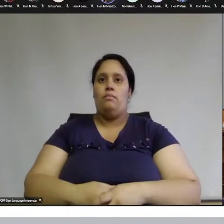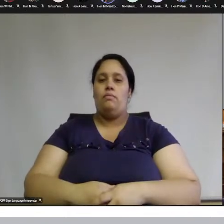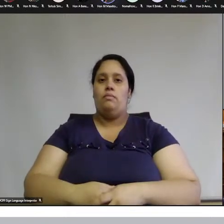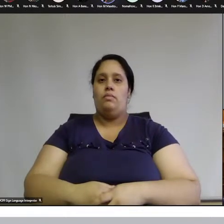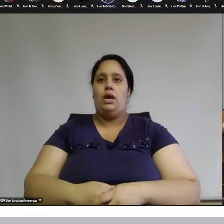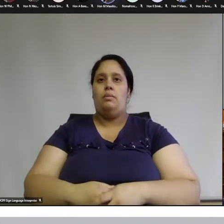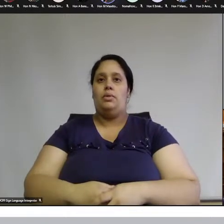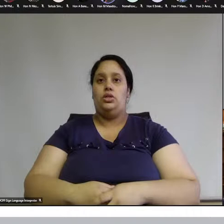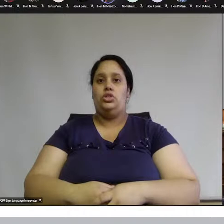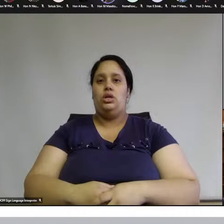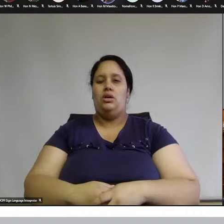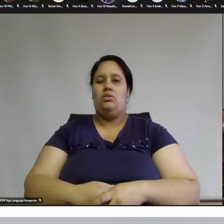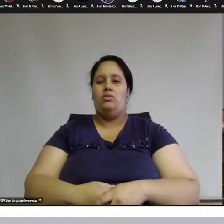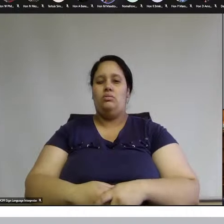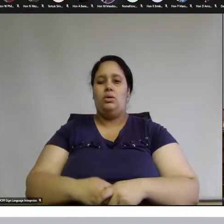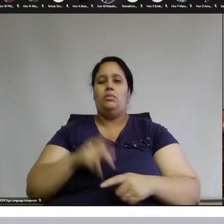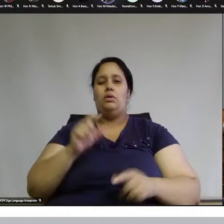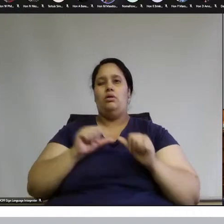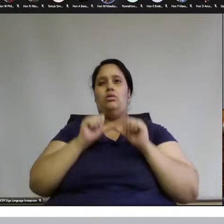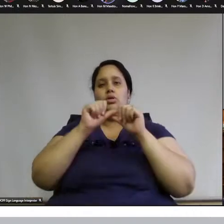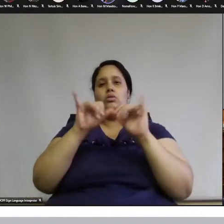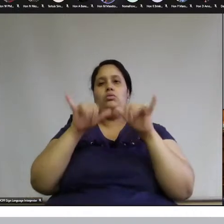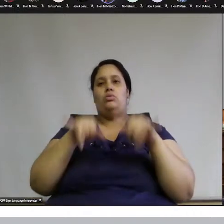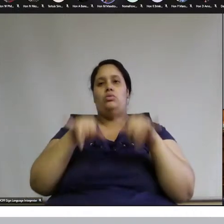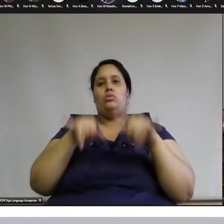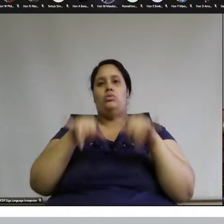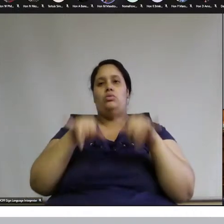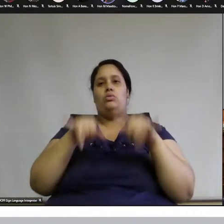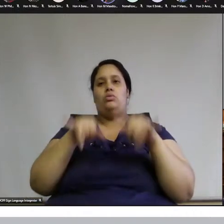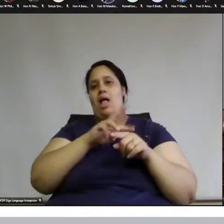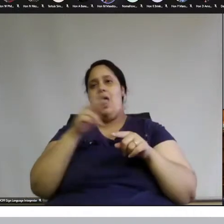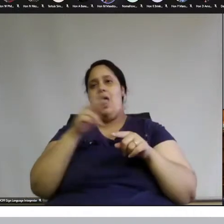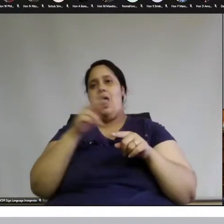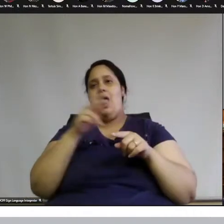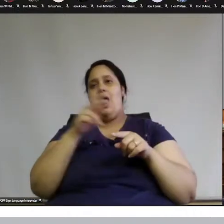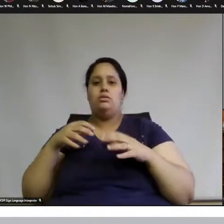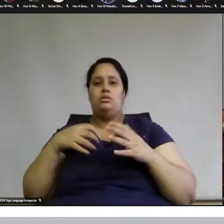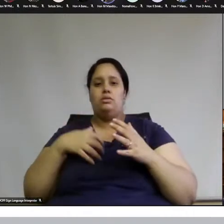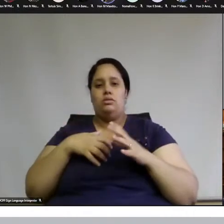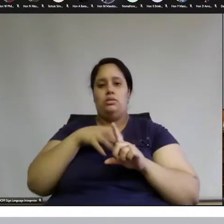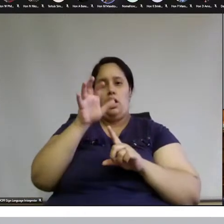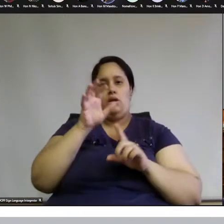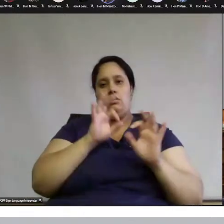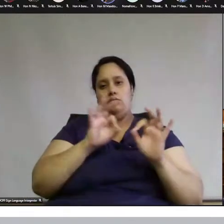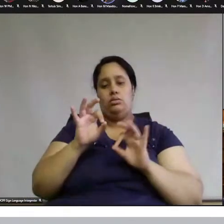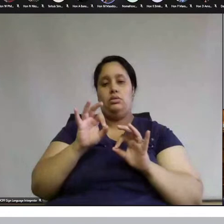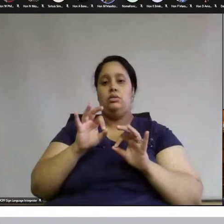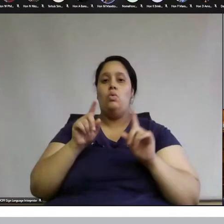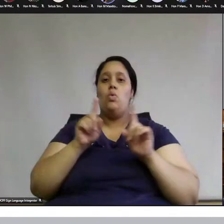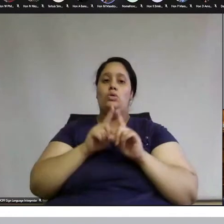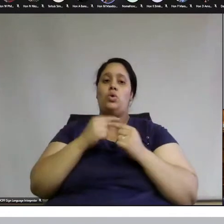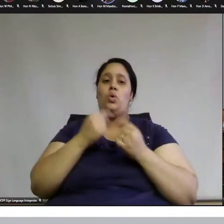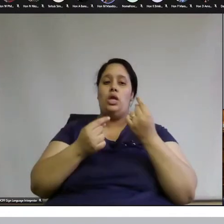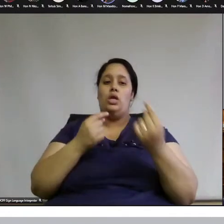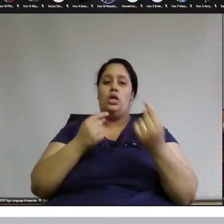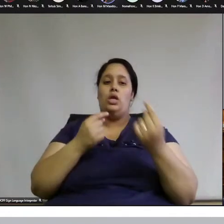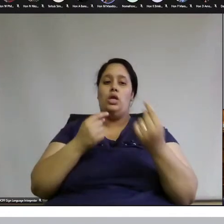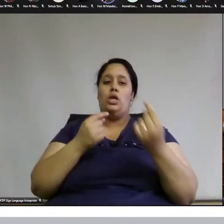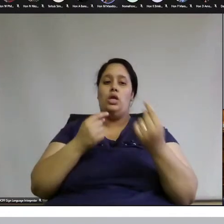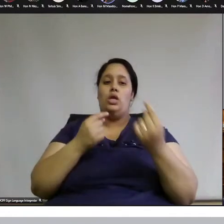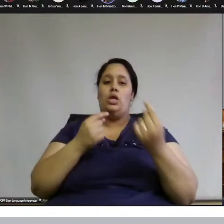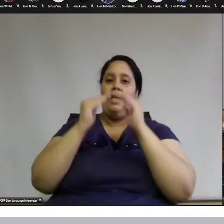vulnerable who continue to wait while others attempt to jump the queue. Every sphere of government and every